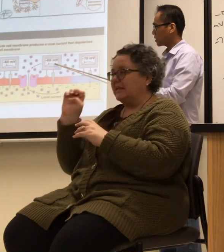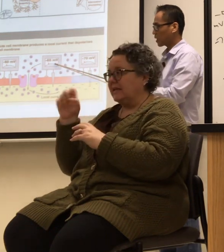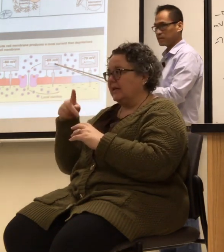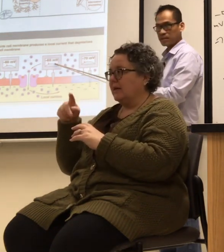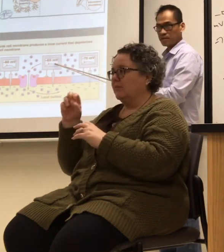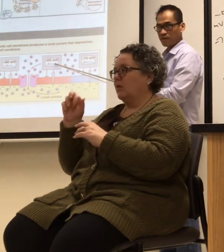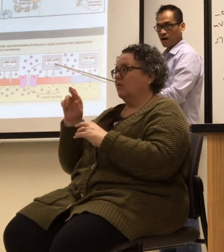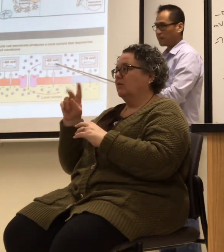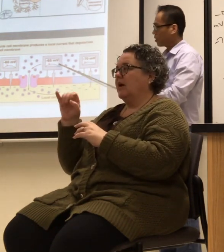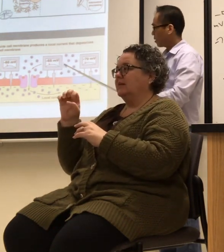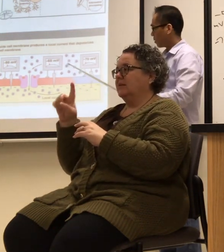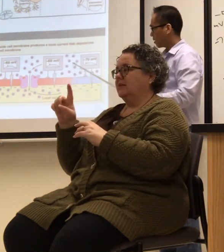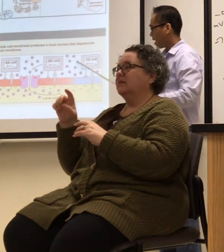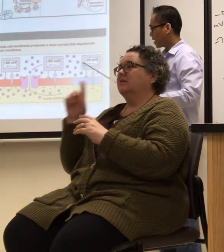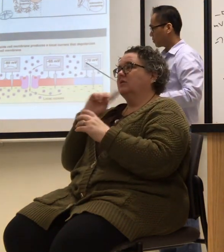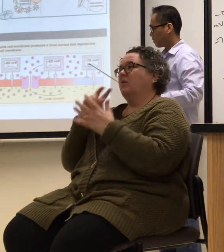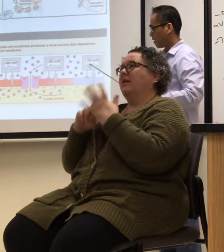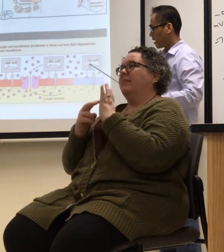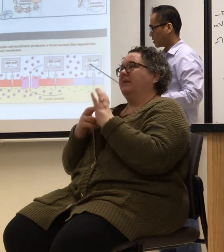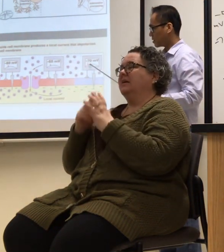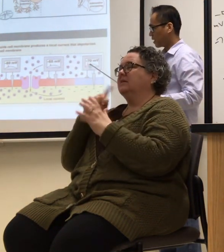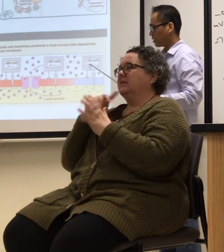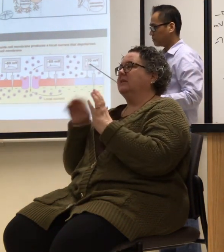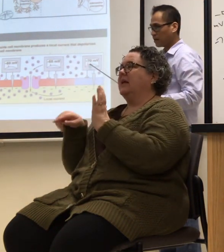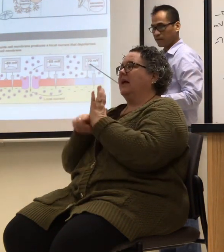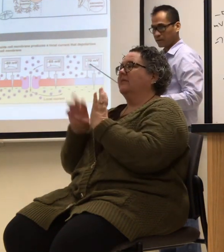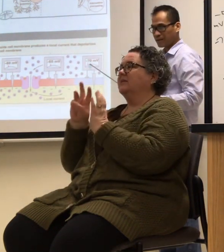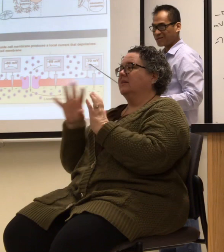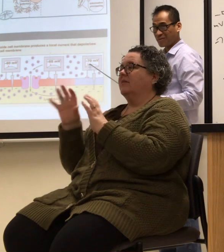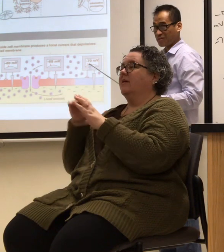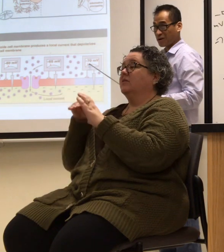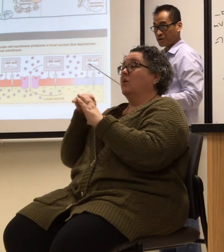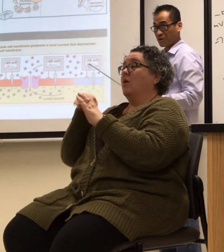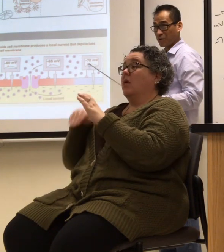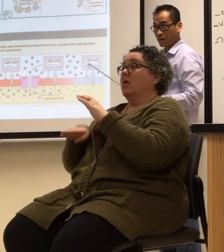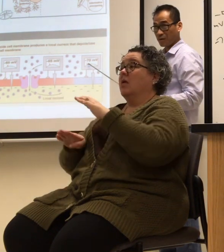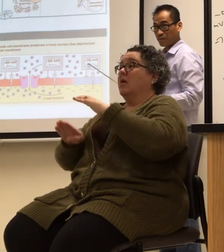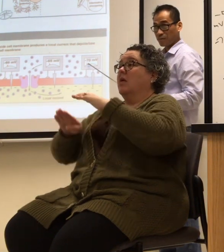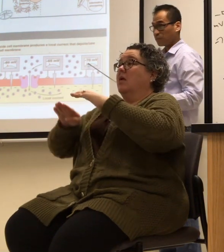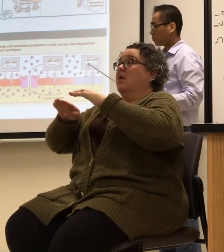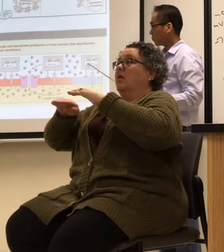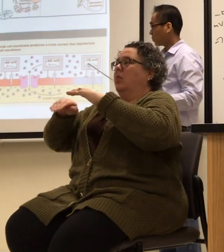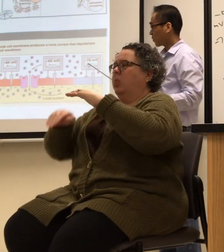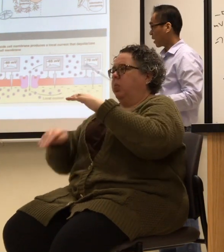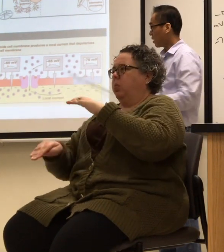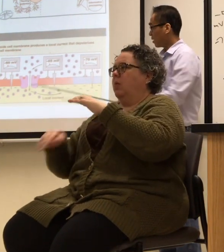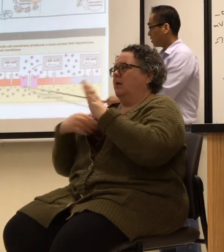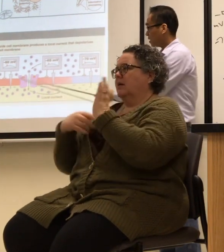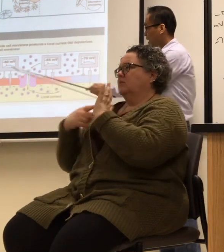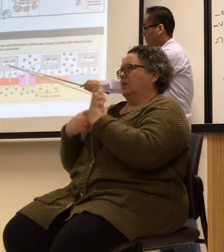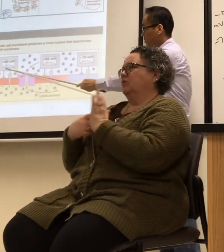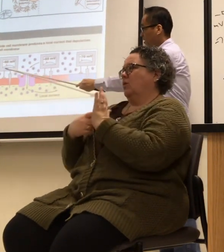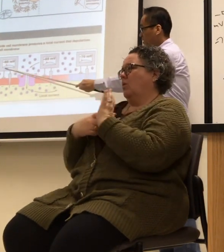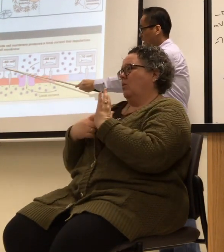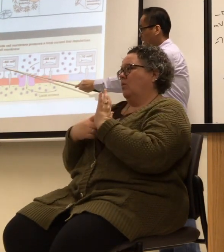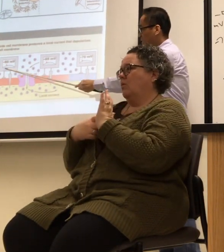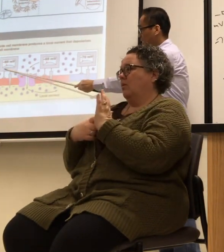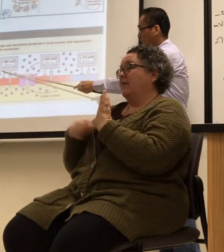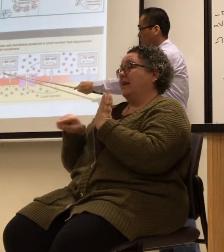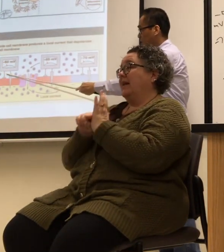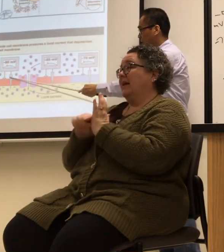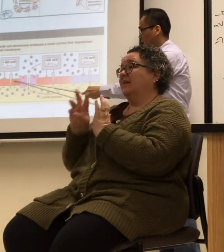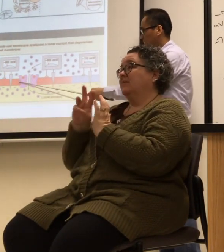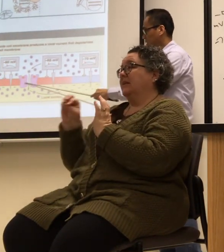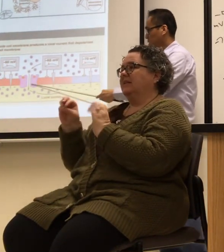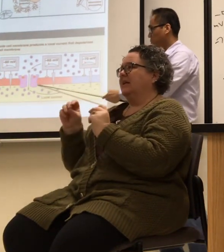So this is negative 65. Then it dies really fast, that's negative 70. So that's what they're trying to show you here. Okay? This negative 60